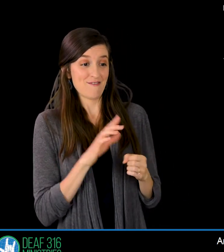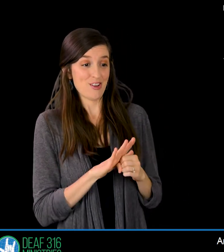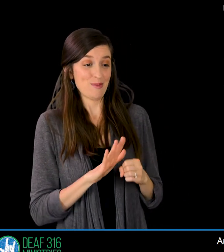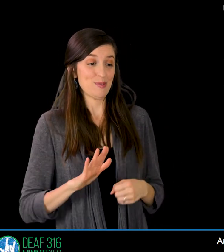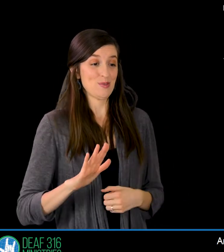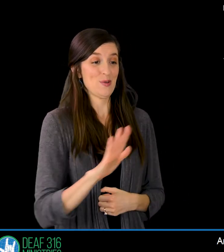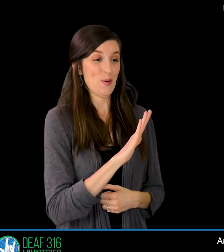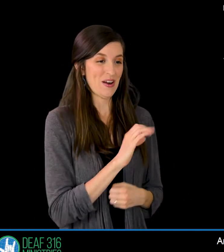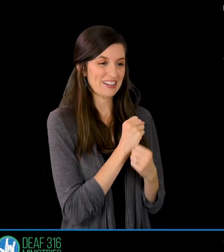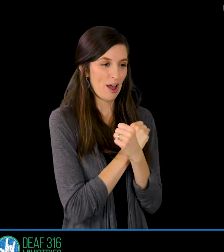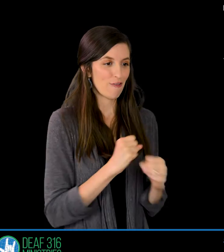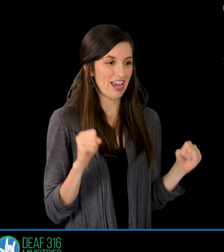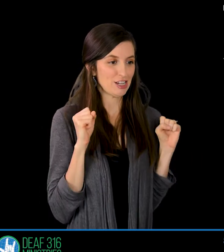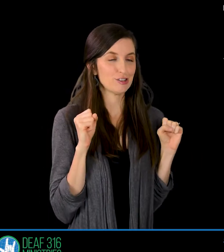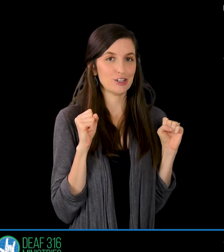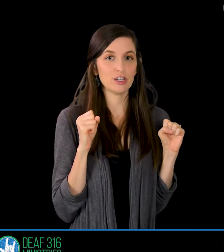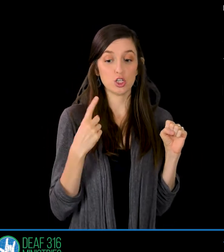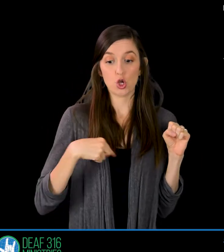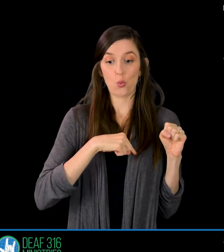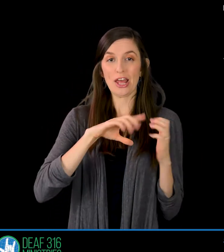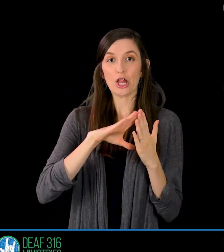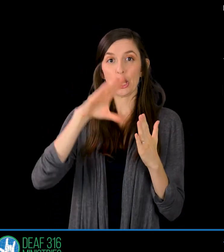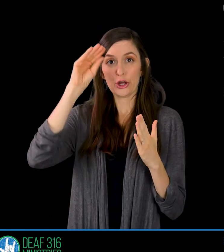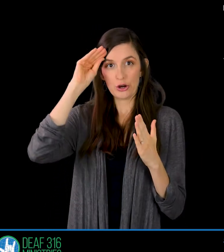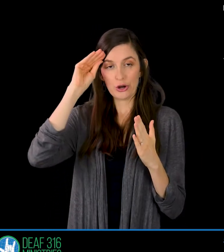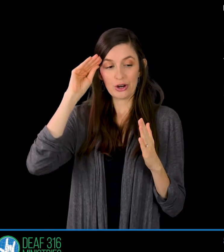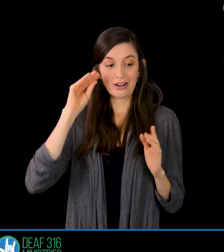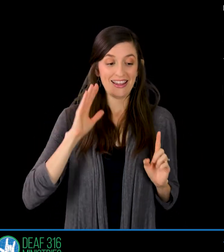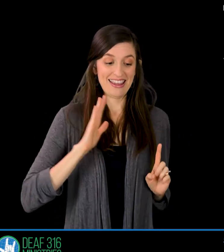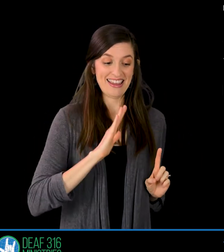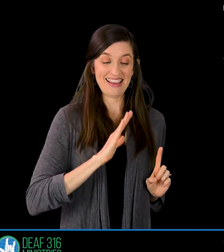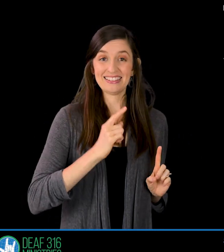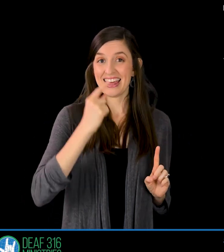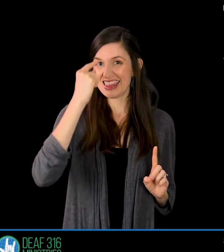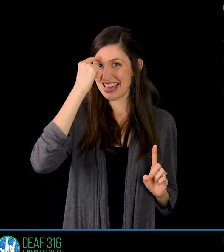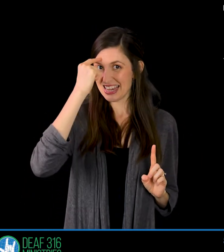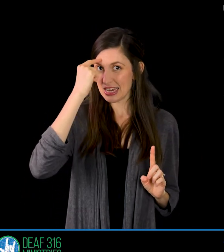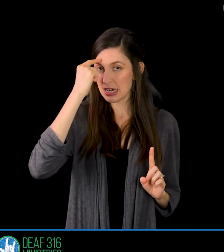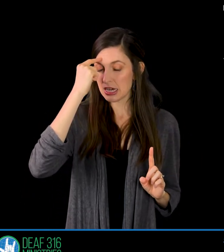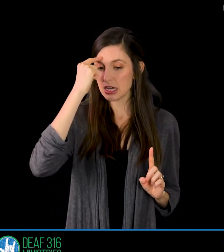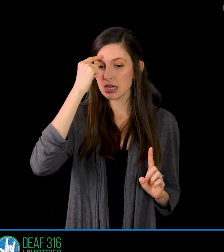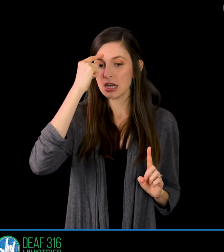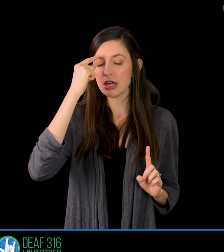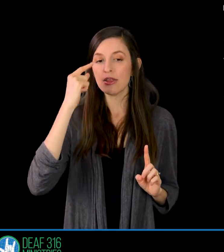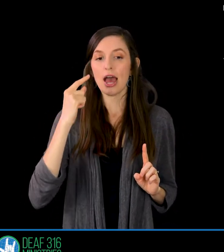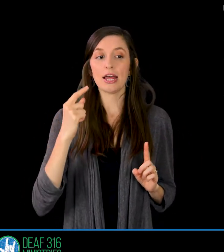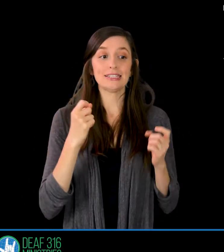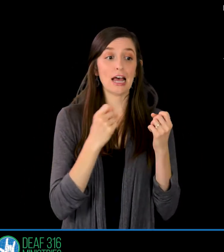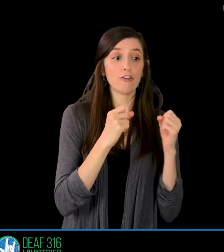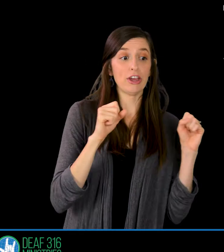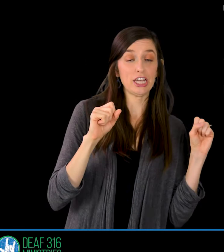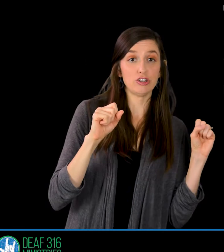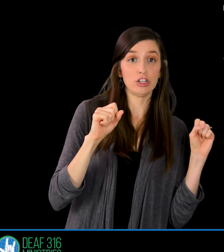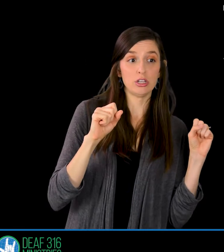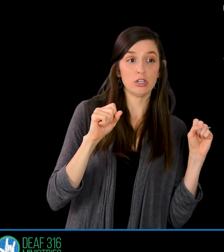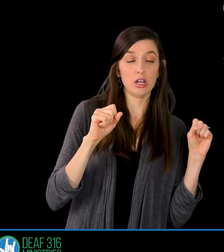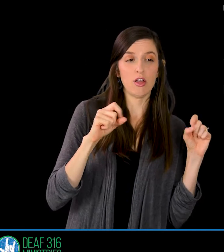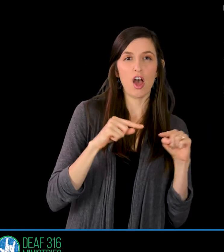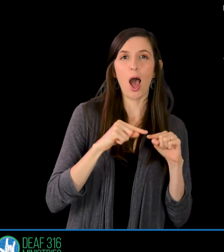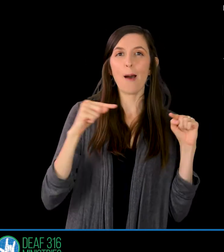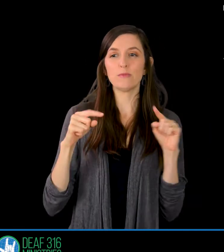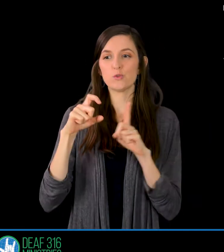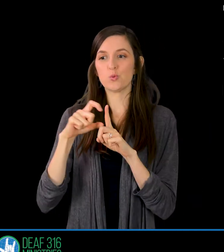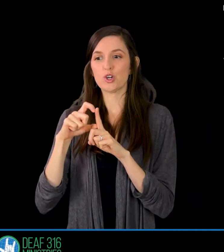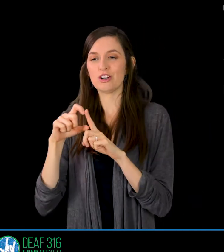your salvation so we learn that destruction in Paul's thinking in Philippians is the